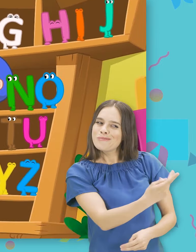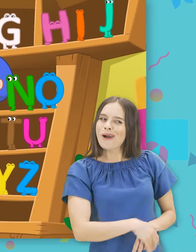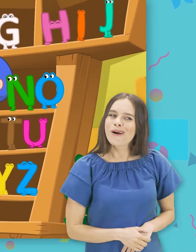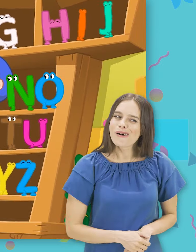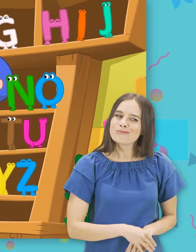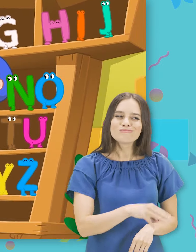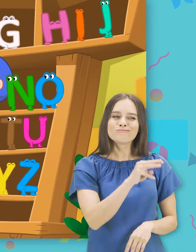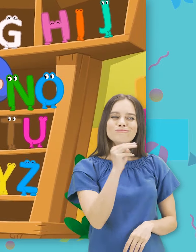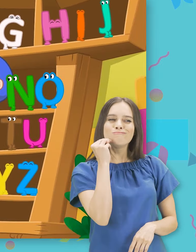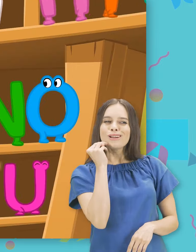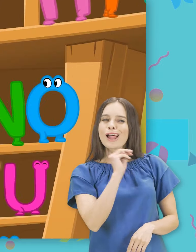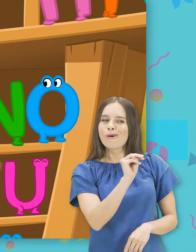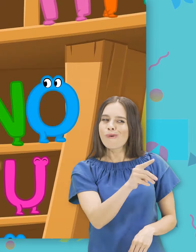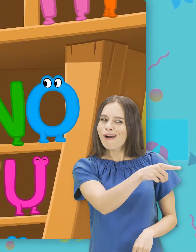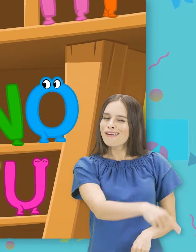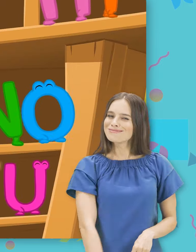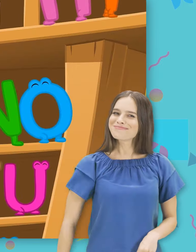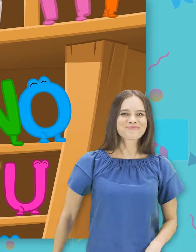Oh, Mila and Morphle.